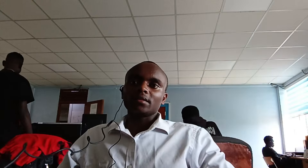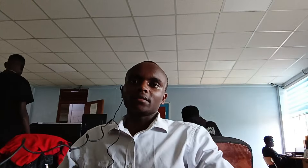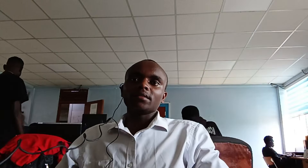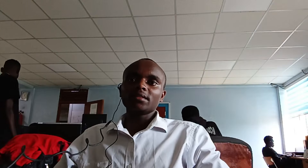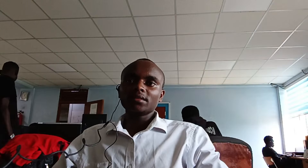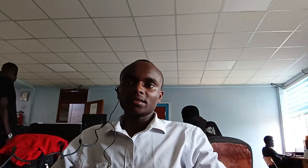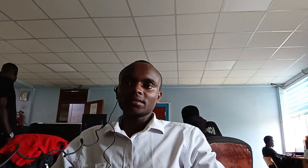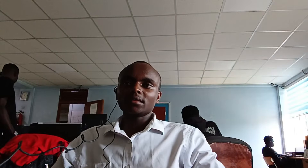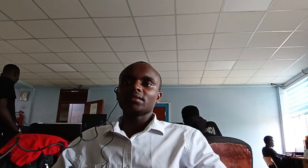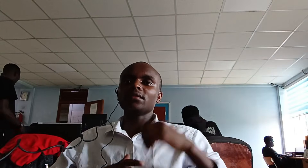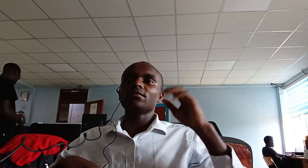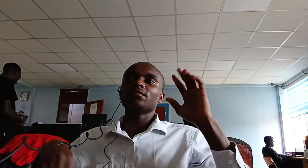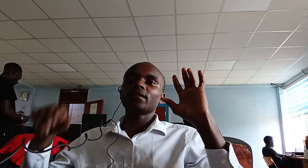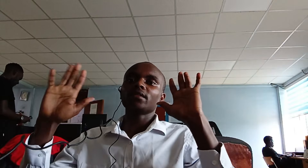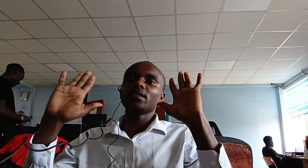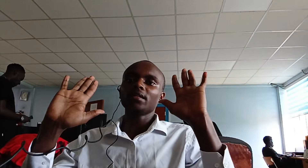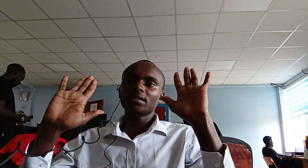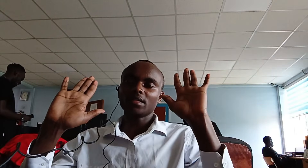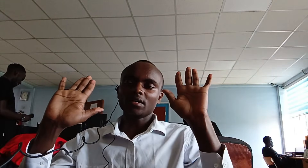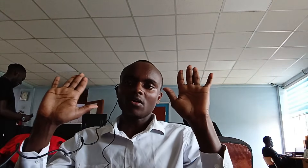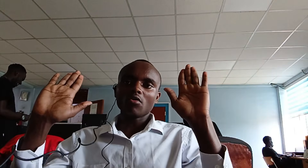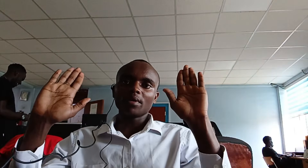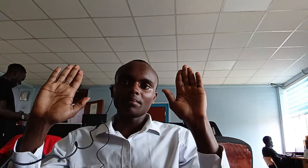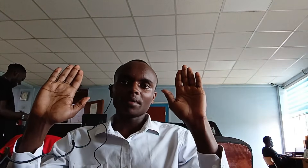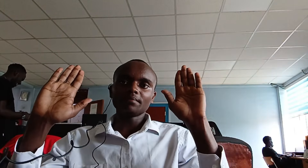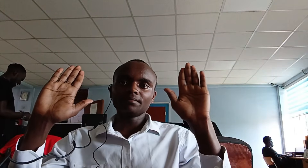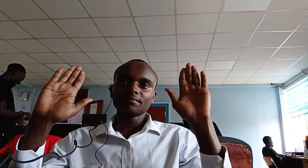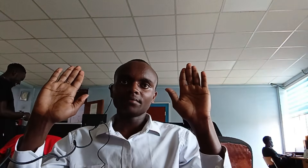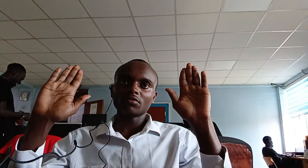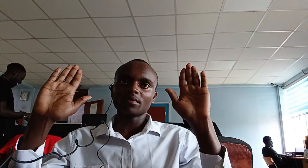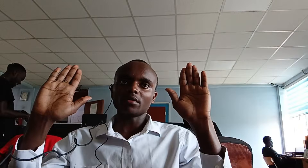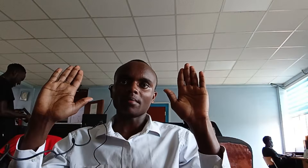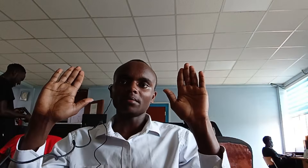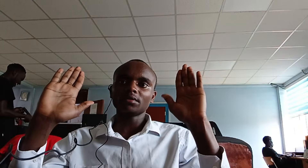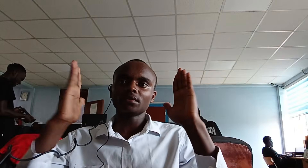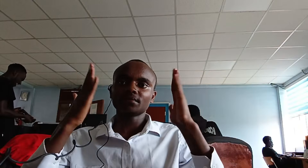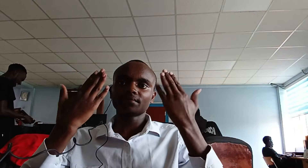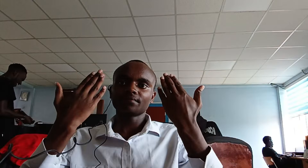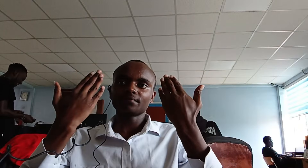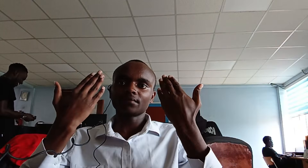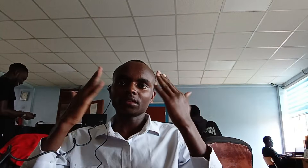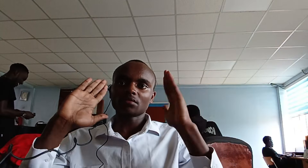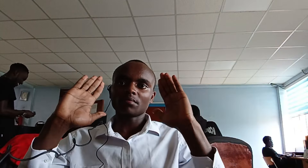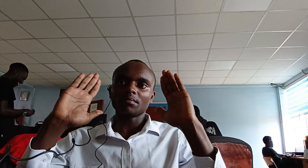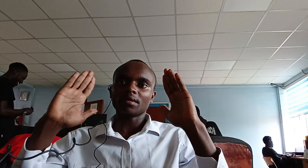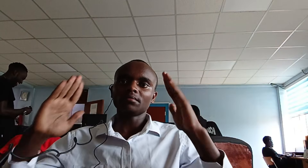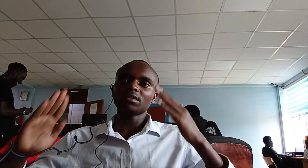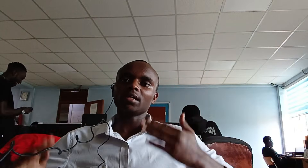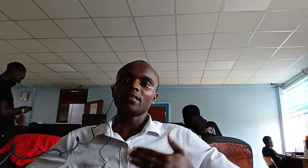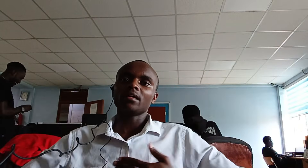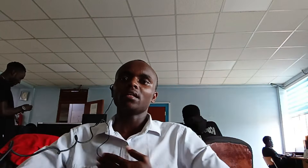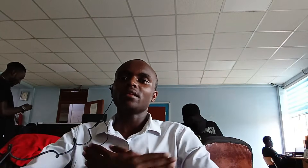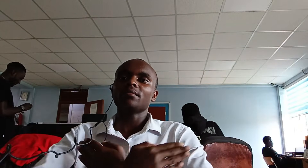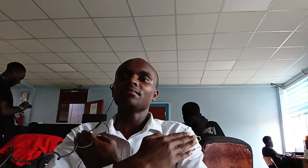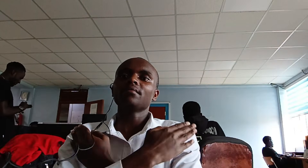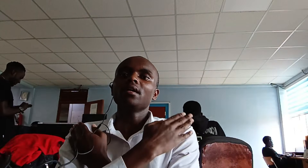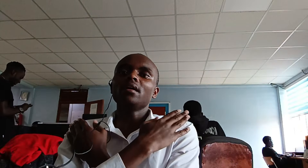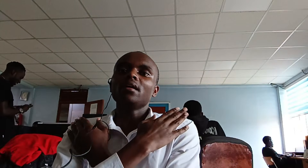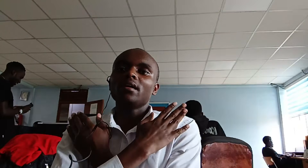in this case, sign for friend. Open palm. Open your palms. Open palms. Then let them rest